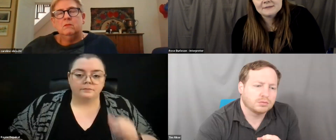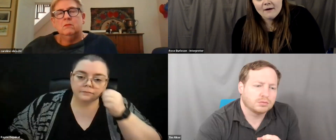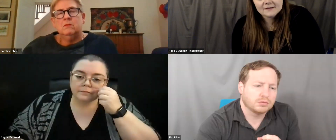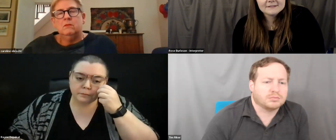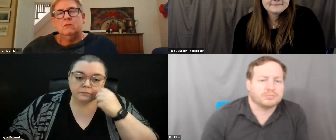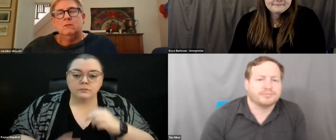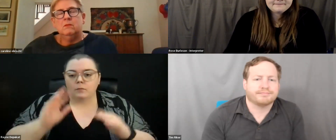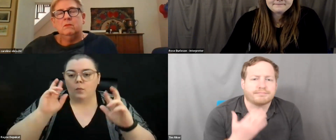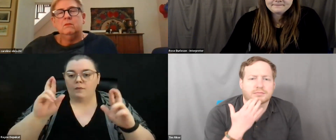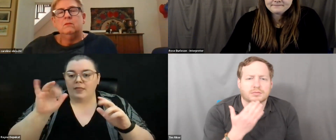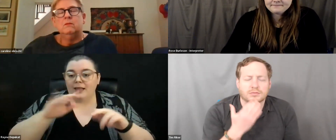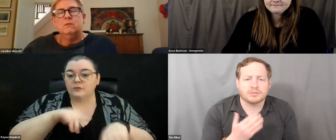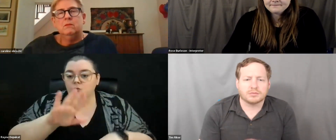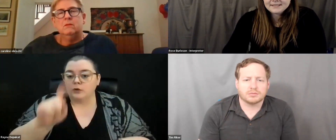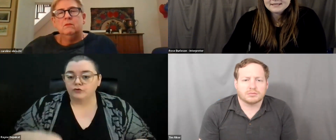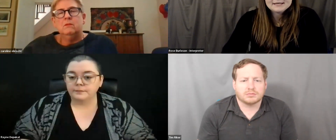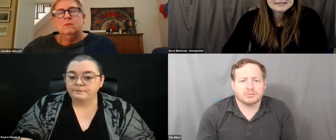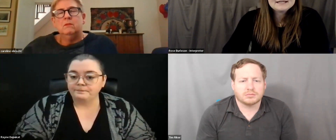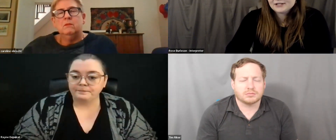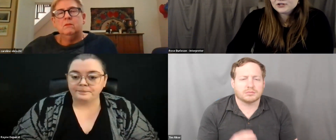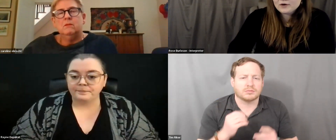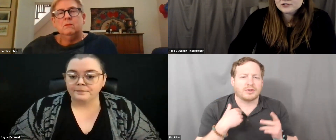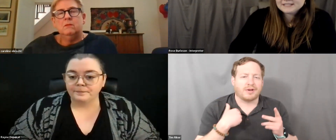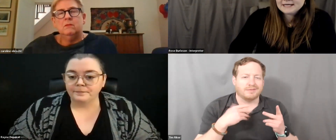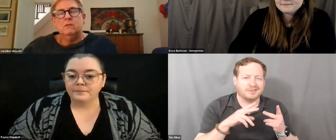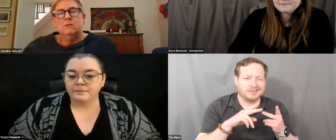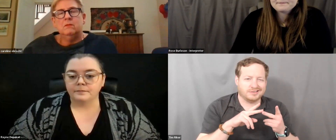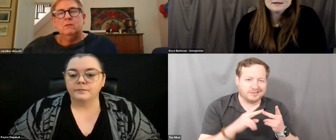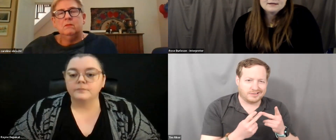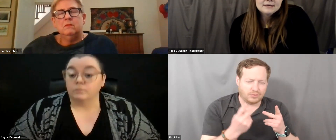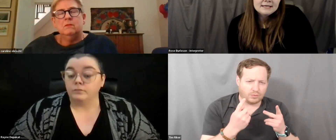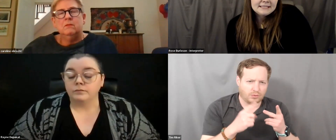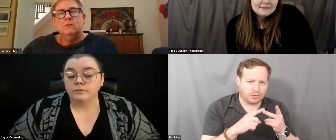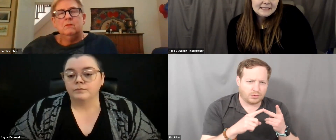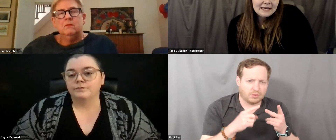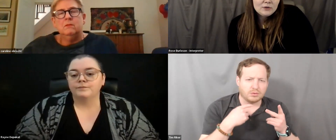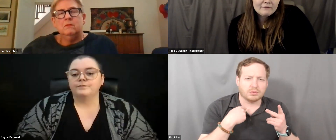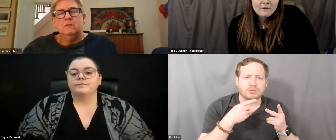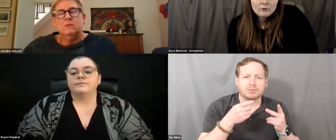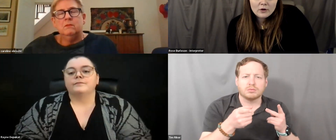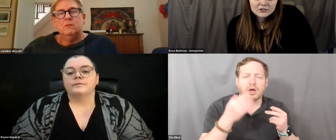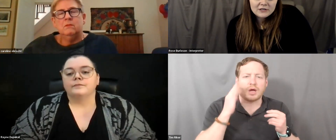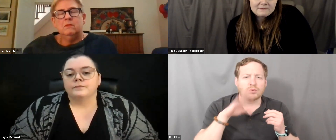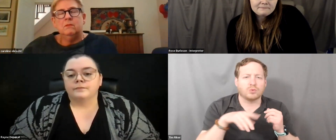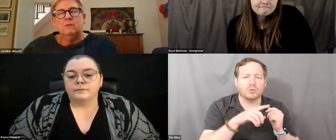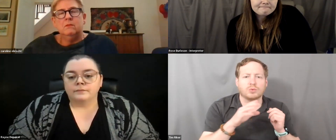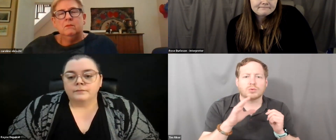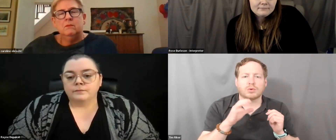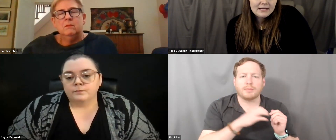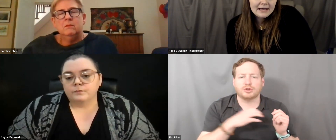been no response. Did that answer your question, Tim? Tim is saying, I do have a follow-up